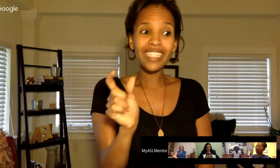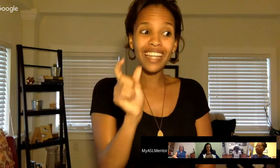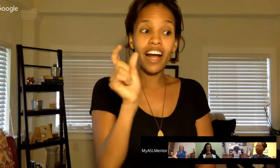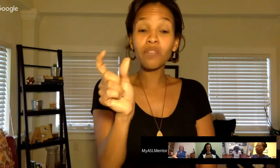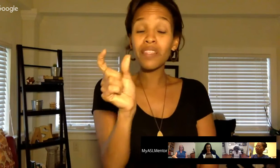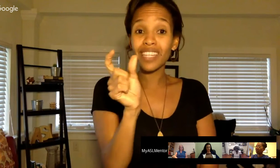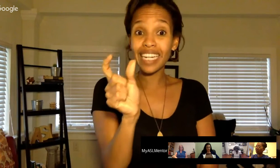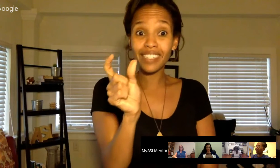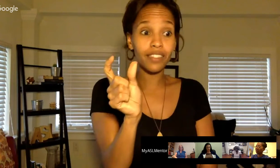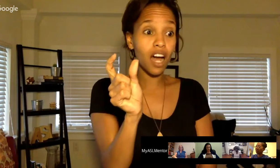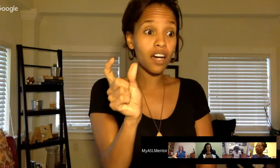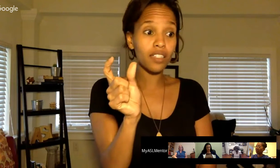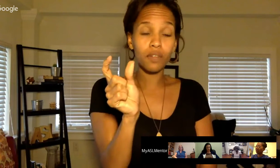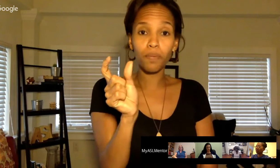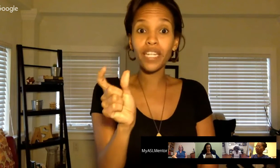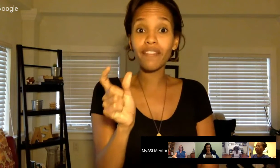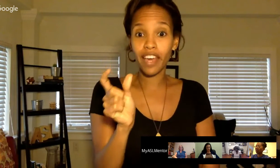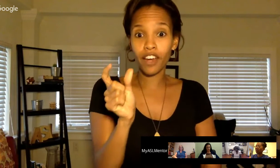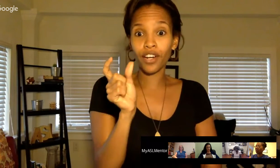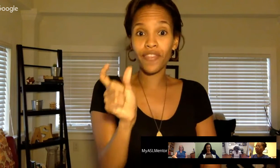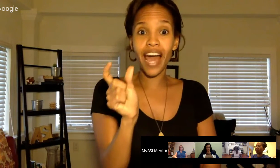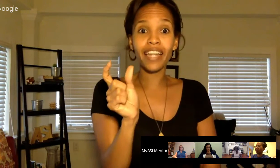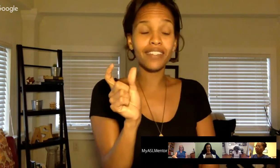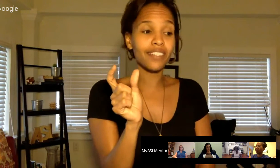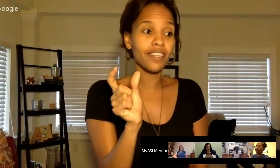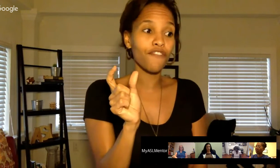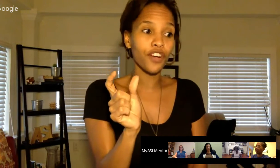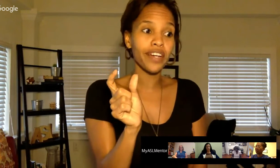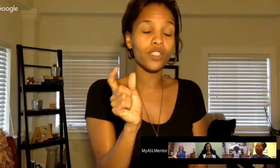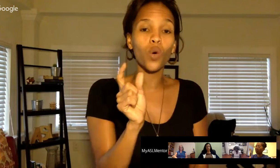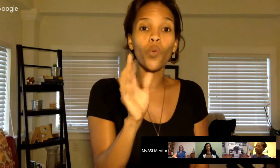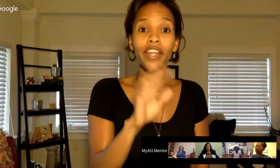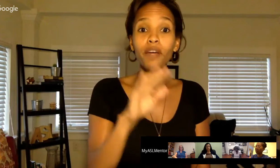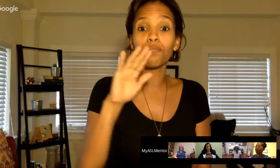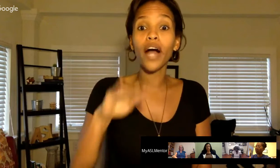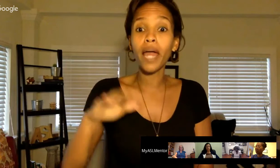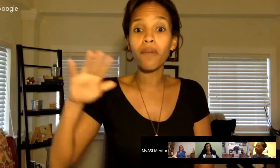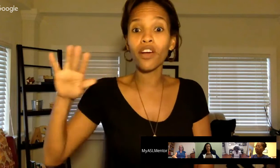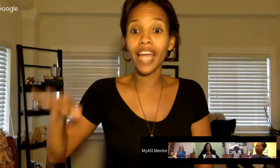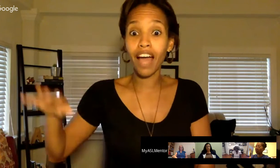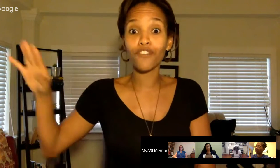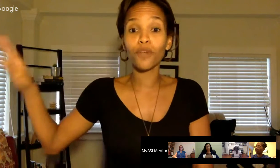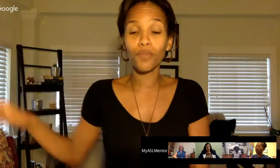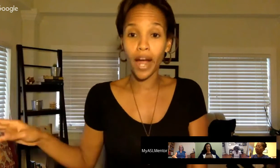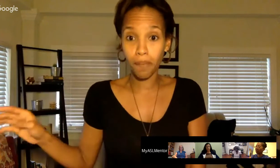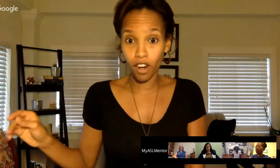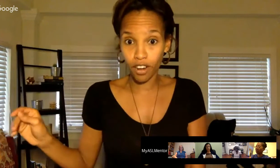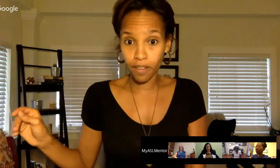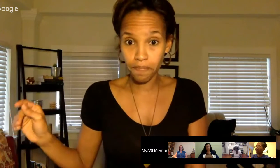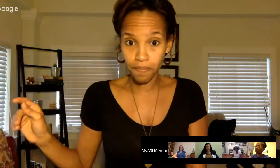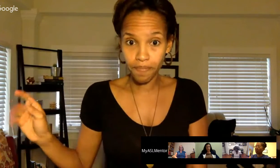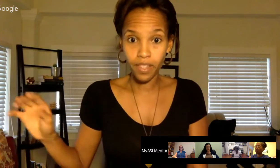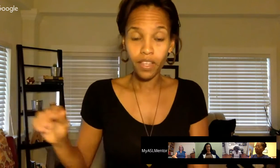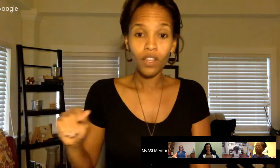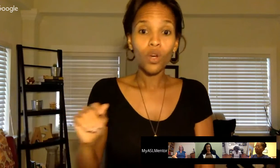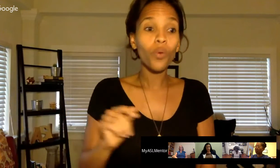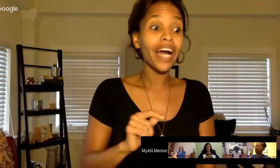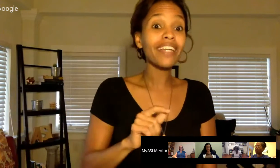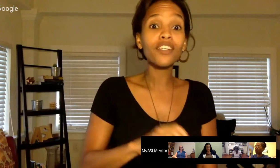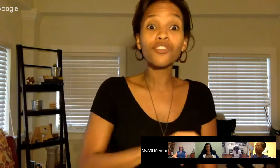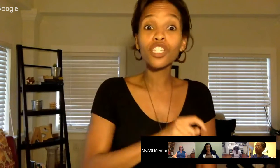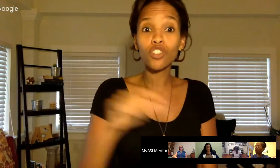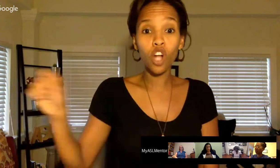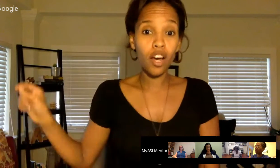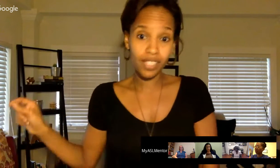there is an element that I did not put in there, and that is the phrase winning primary after primary. When